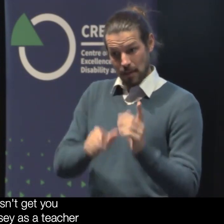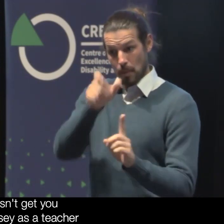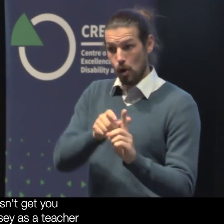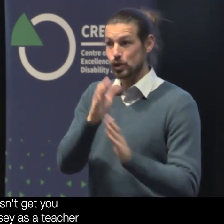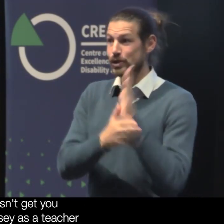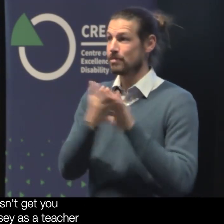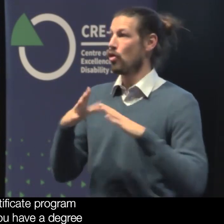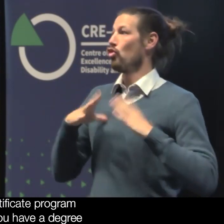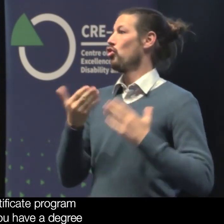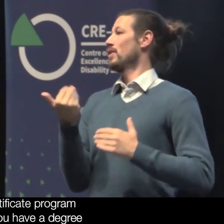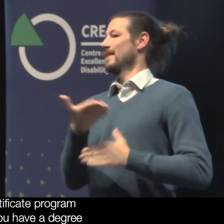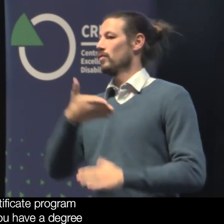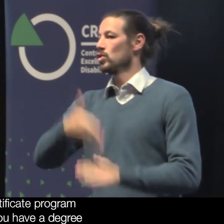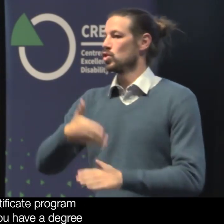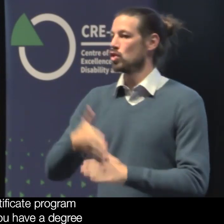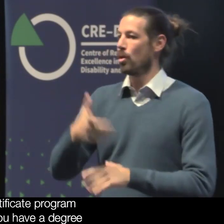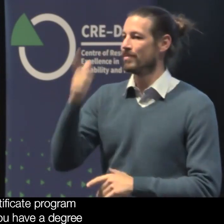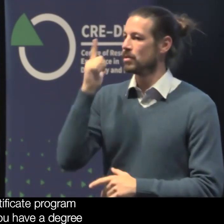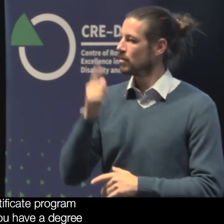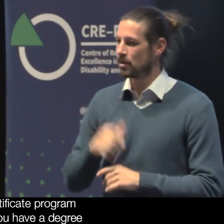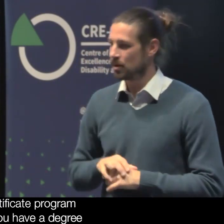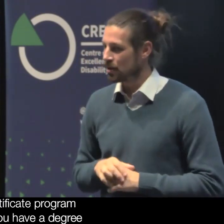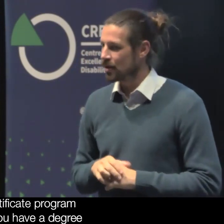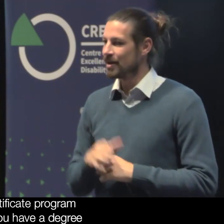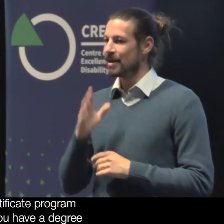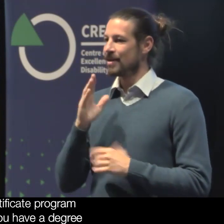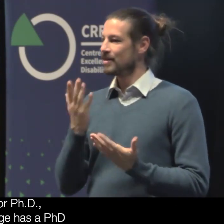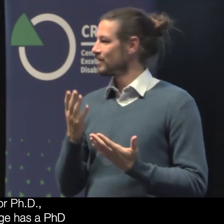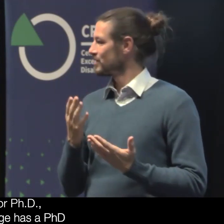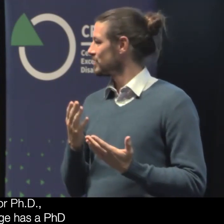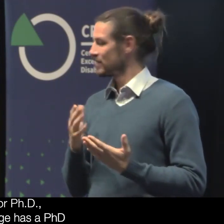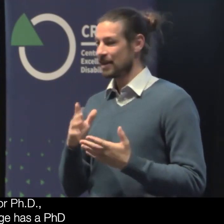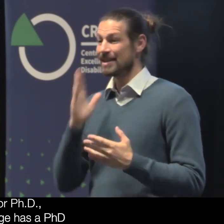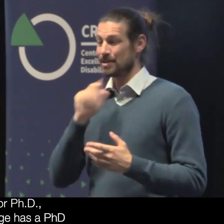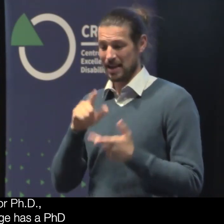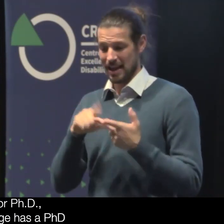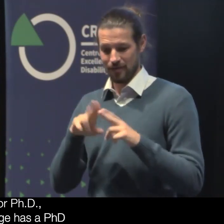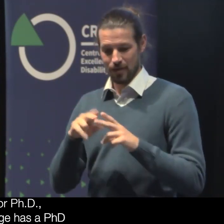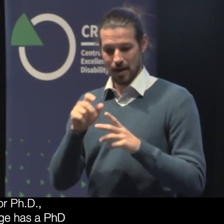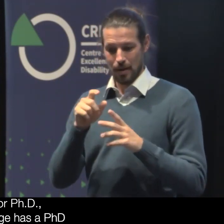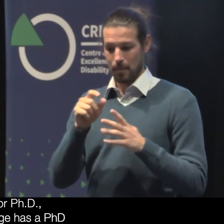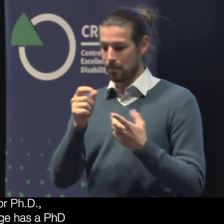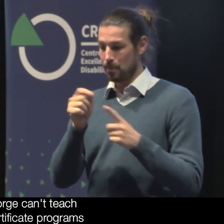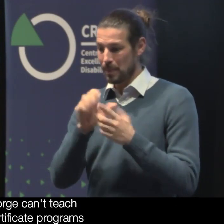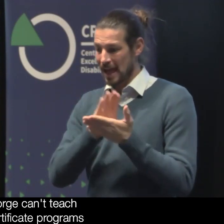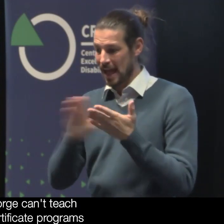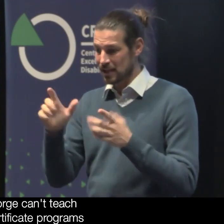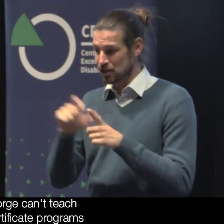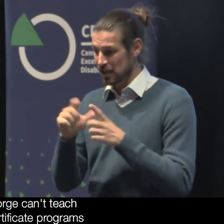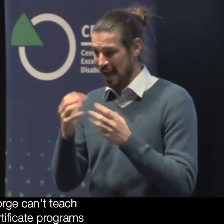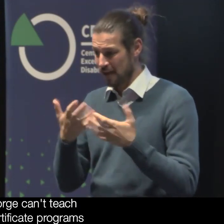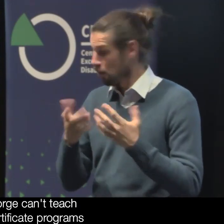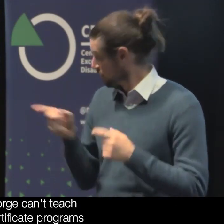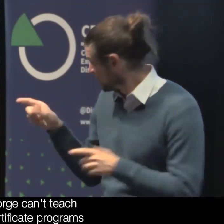in a certificate program. You actually have to, even if you've got a degree or a PhD, George knows this, George has a PhD and he can't teach in our certificate